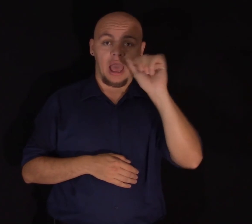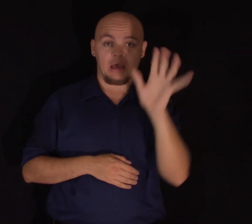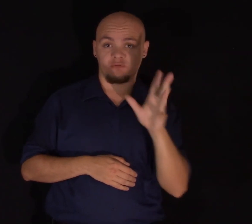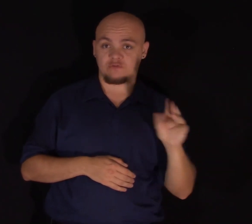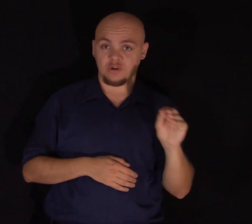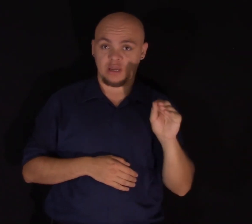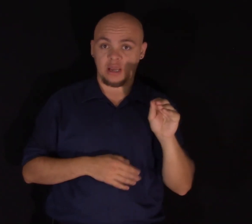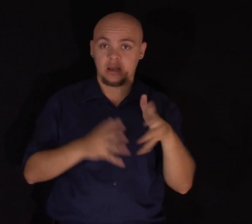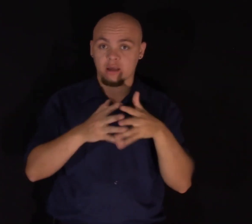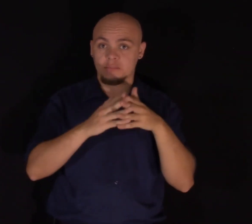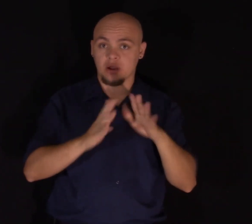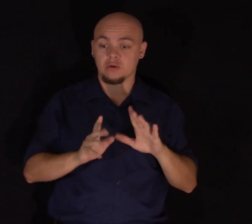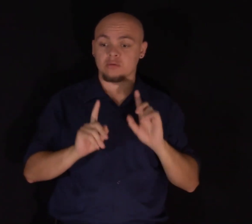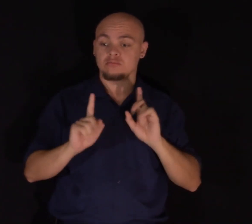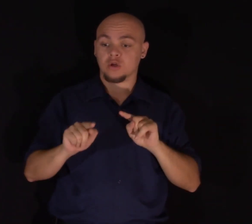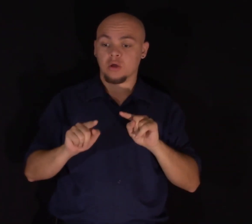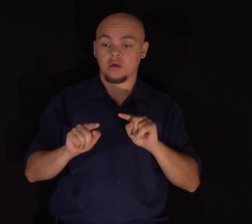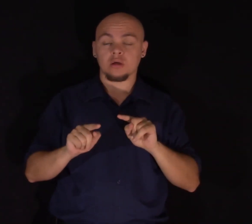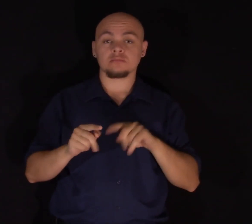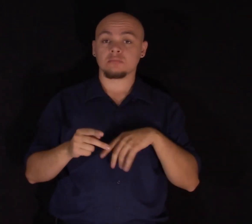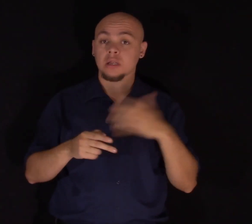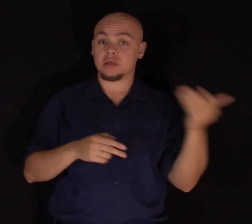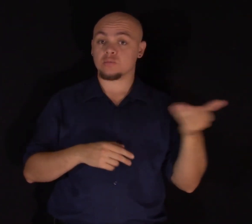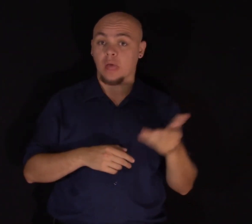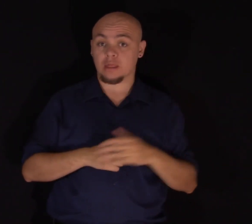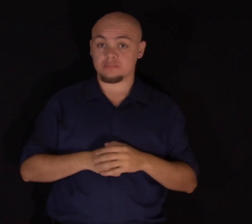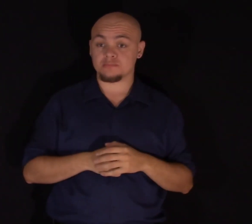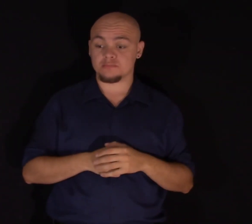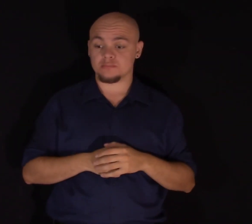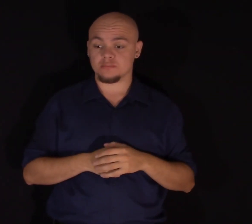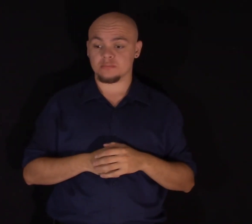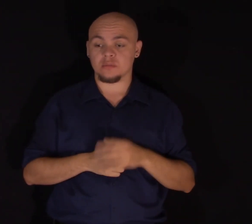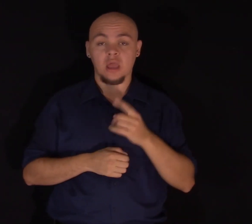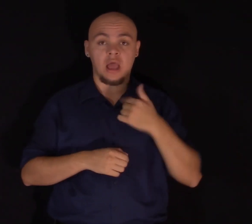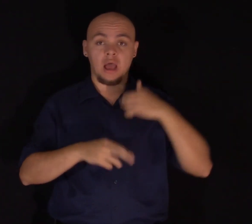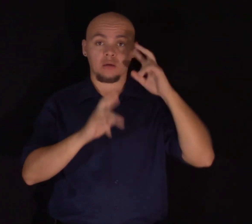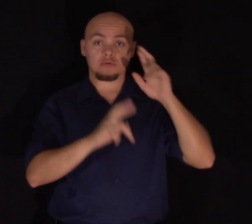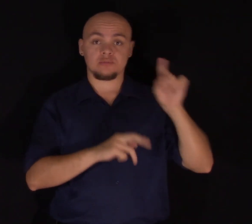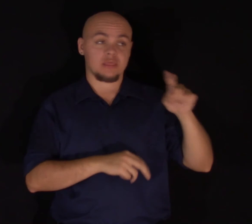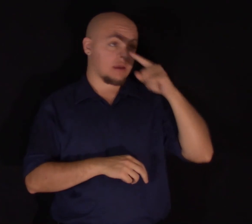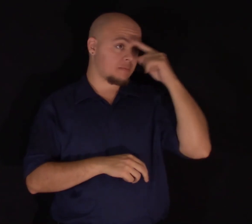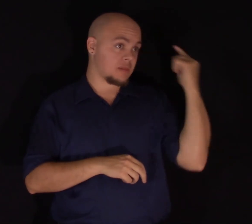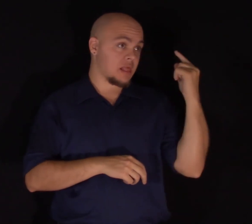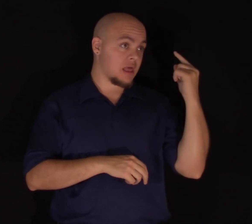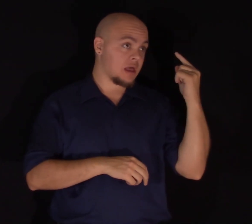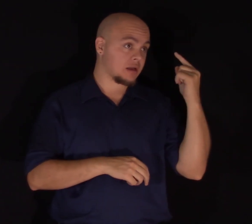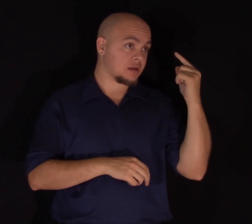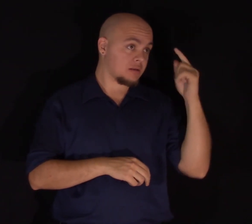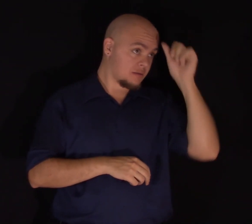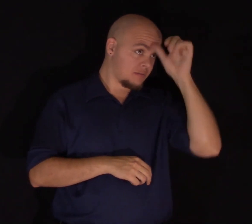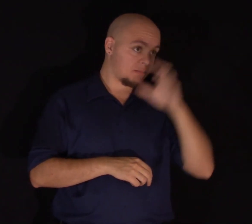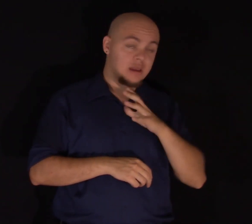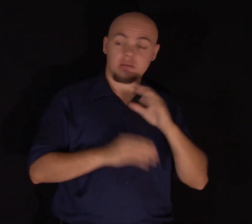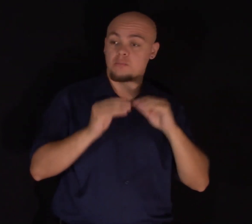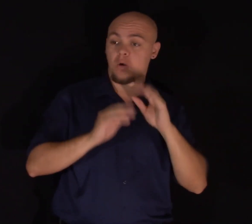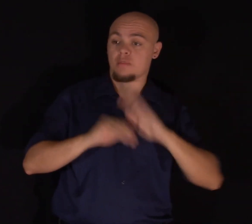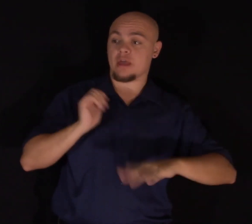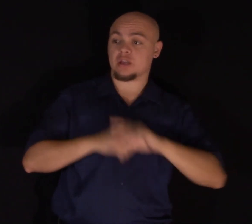rally. More than attending, he is welcome. I got more respect for that black man than I do you white niggers out